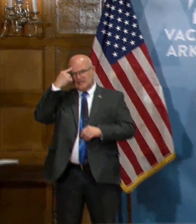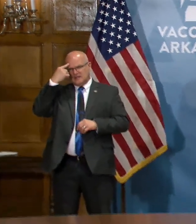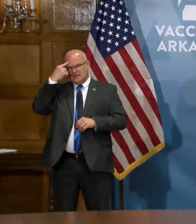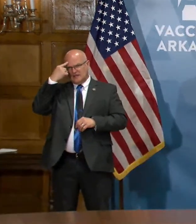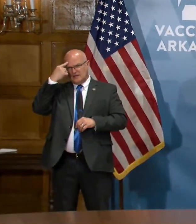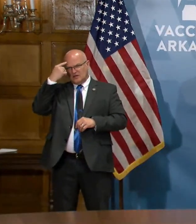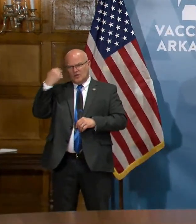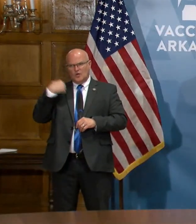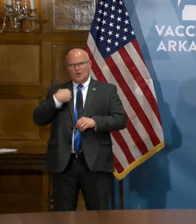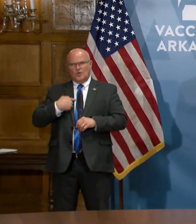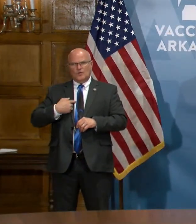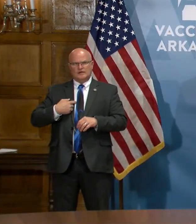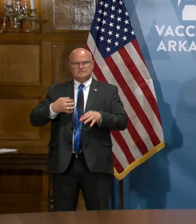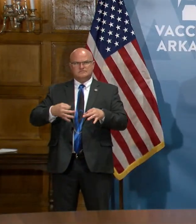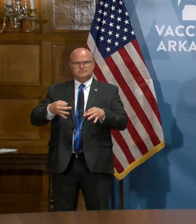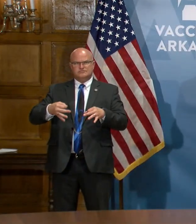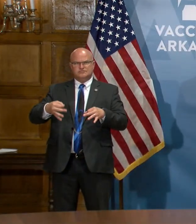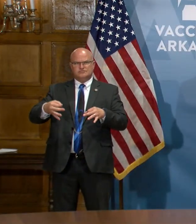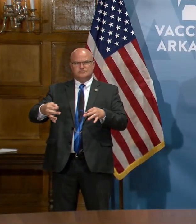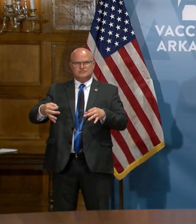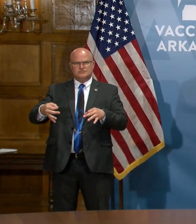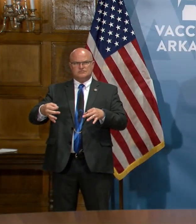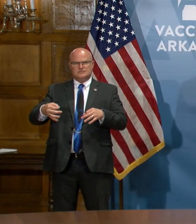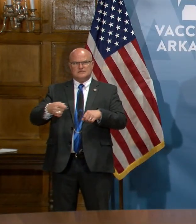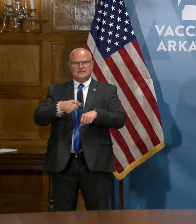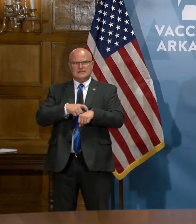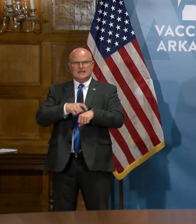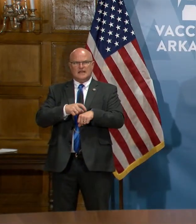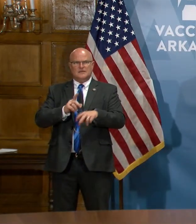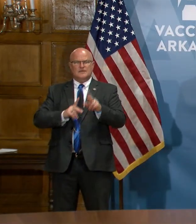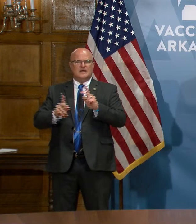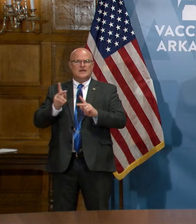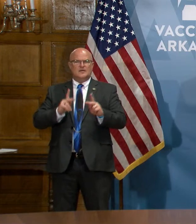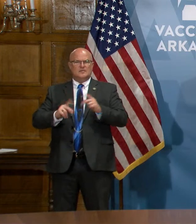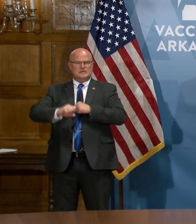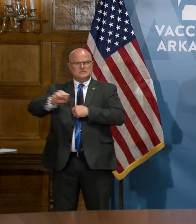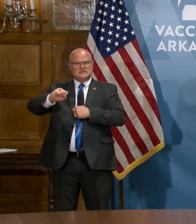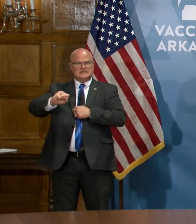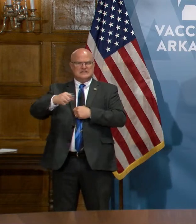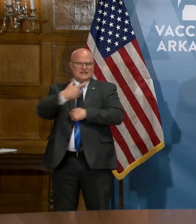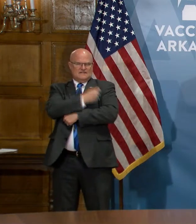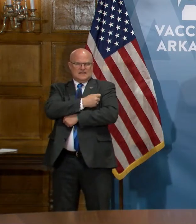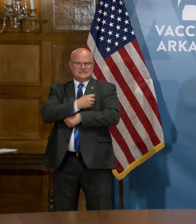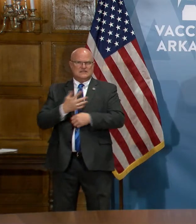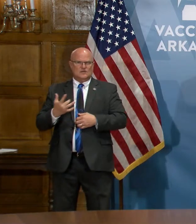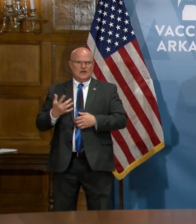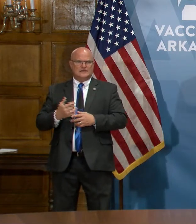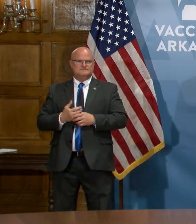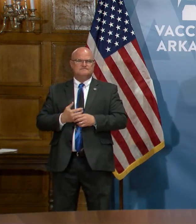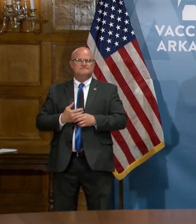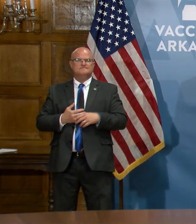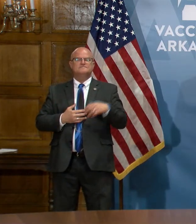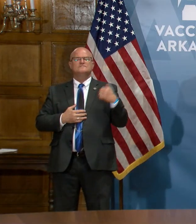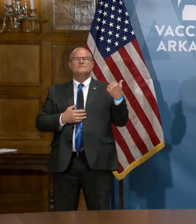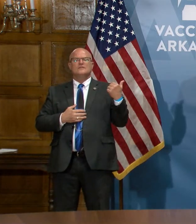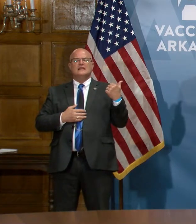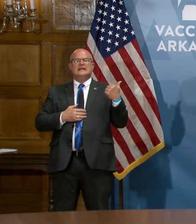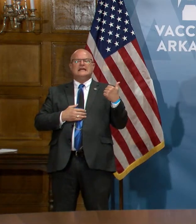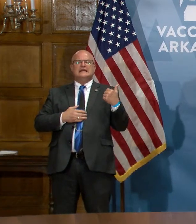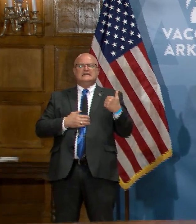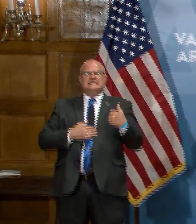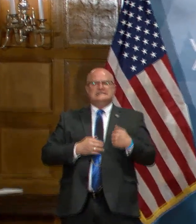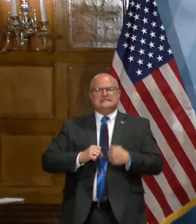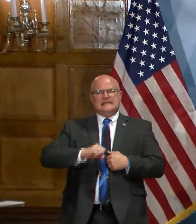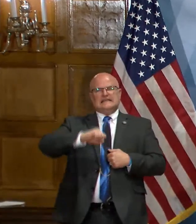We're kind of lagging the rest of the country, or people are resistant to getting the vaccine? Well, hesitancy